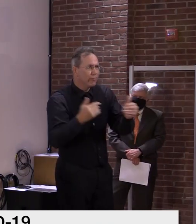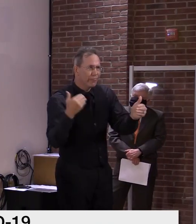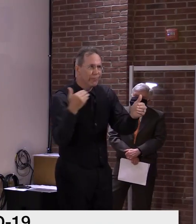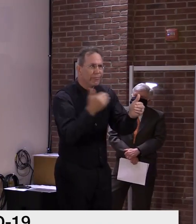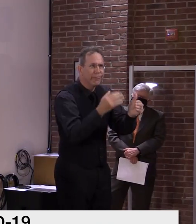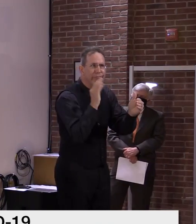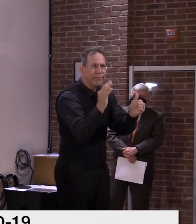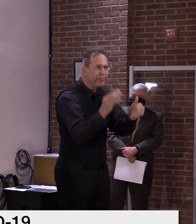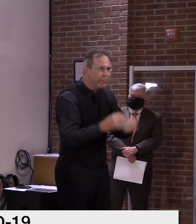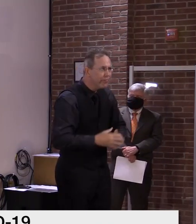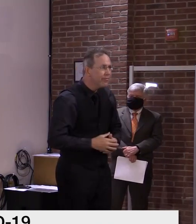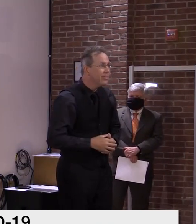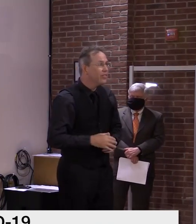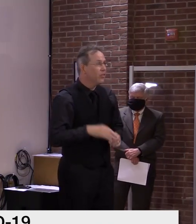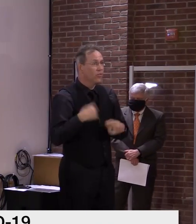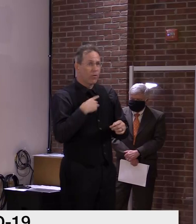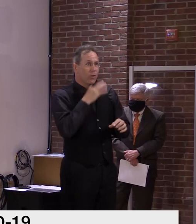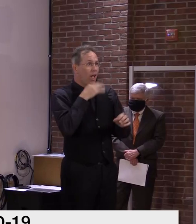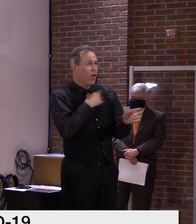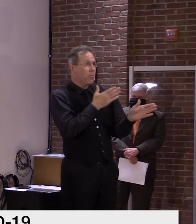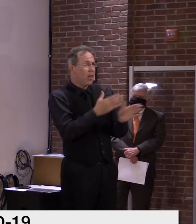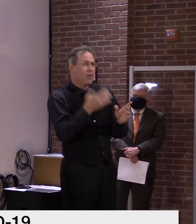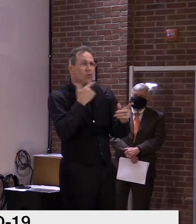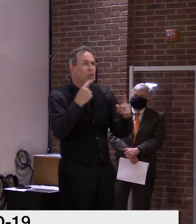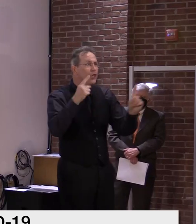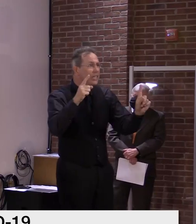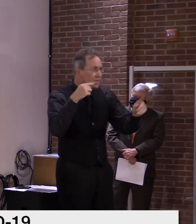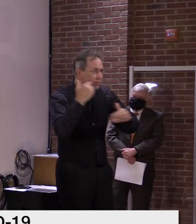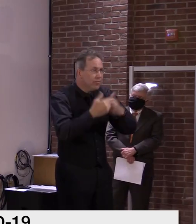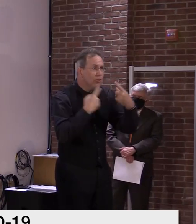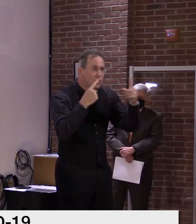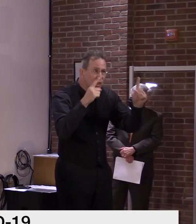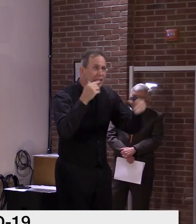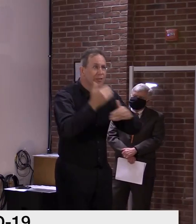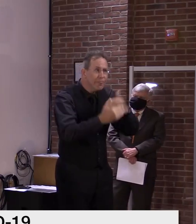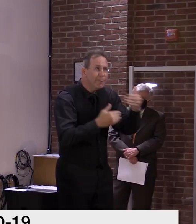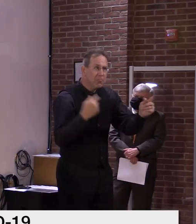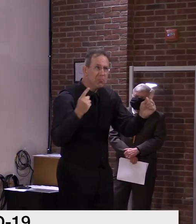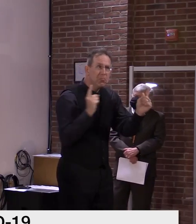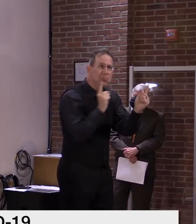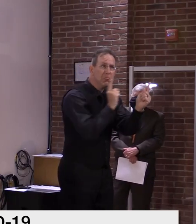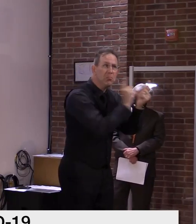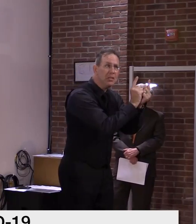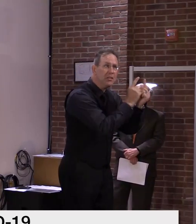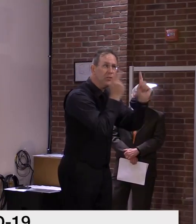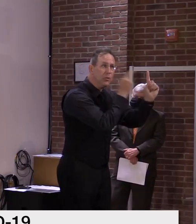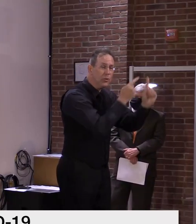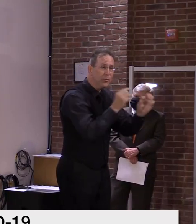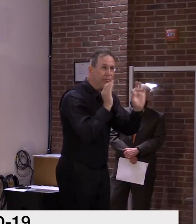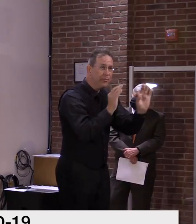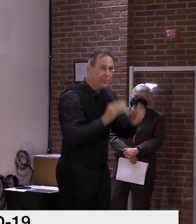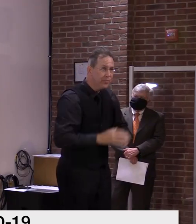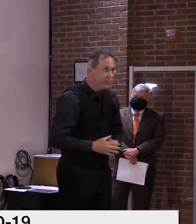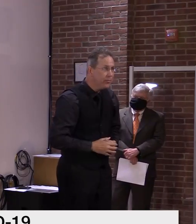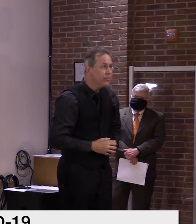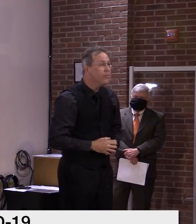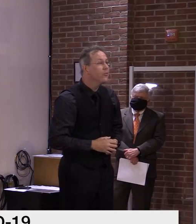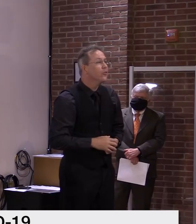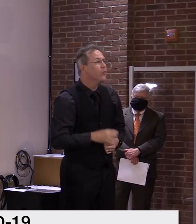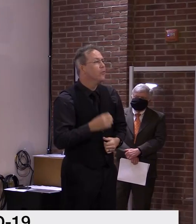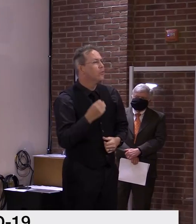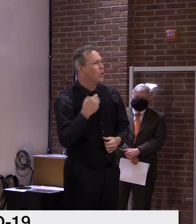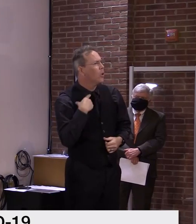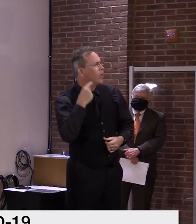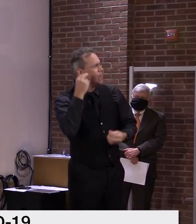our experience has proven that to be true. So we're considering accelerating our